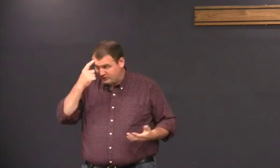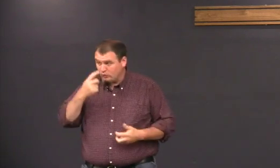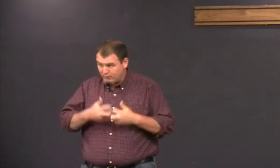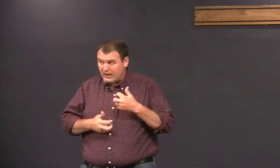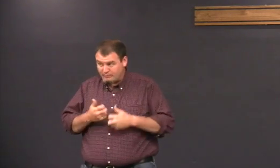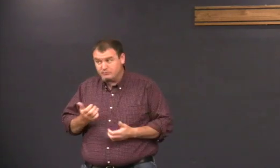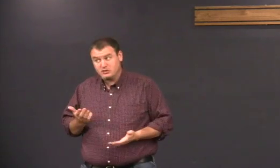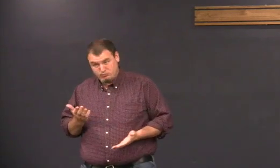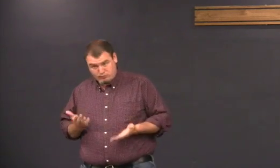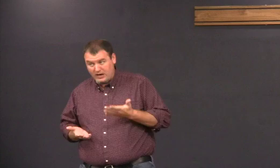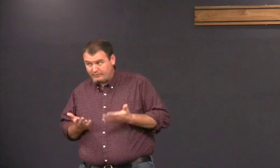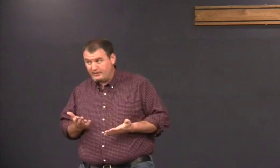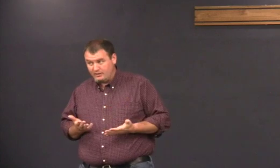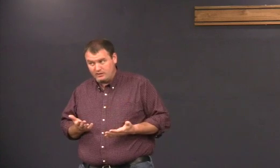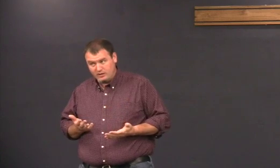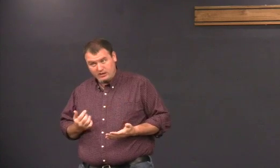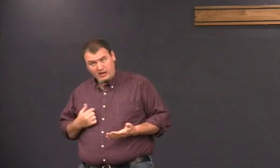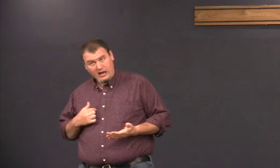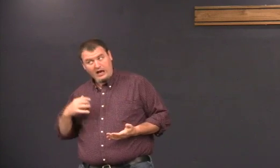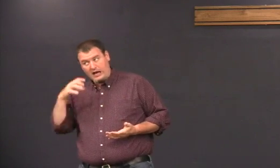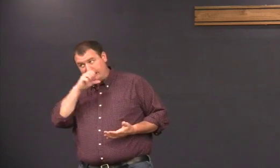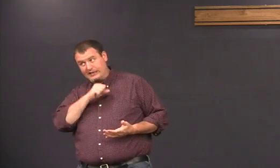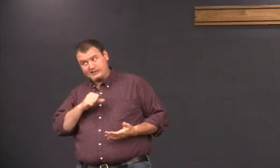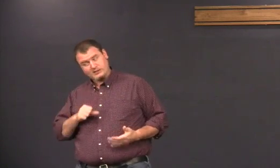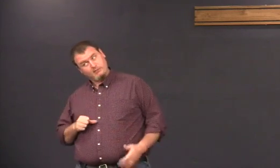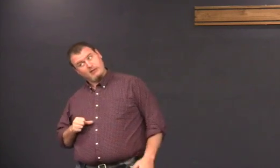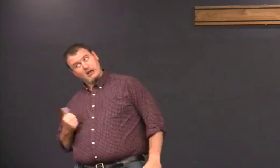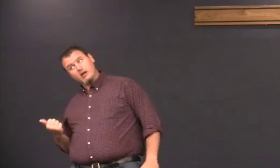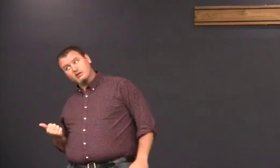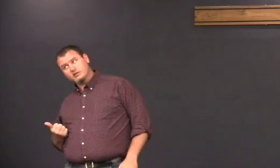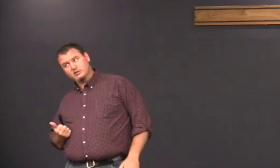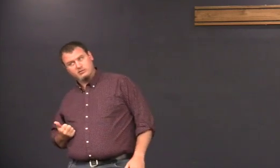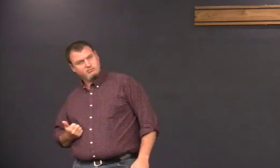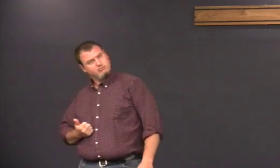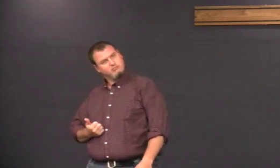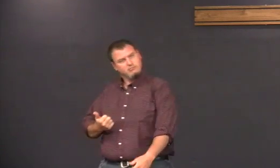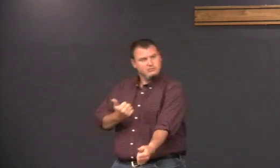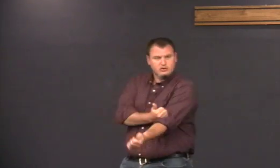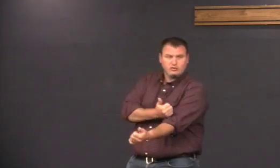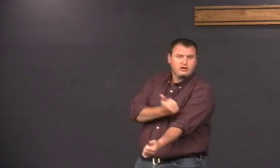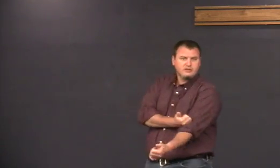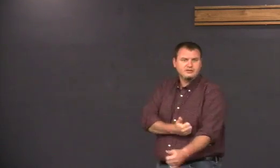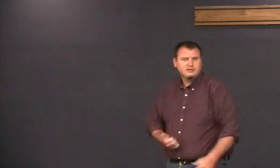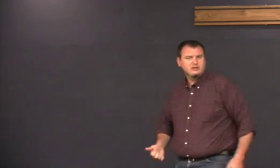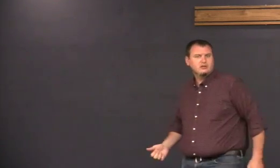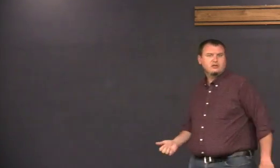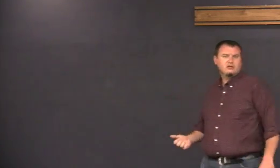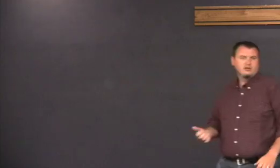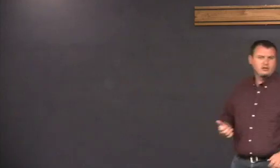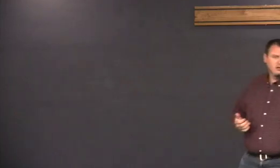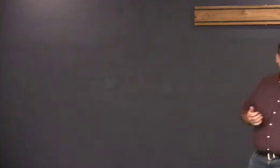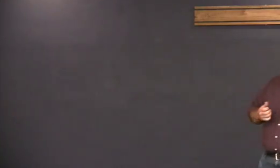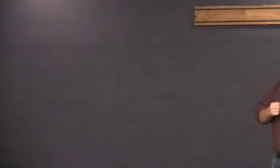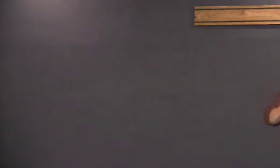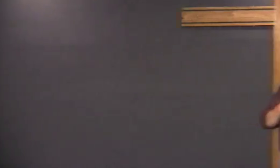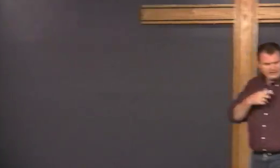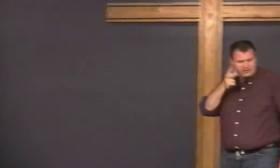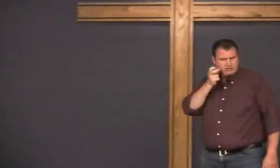Mental problems? Probably. I guess something else. Drugs. Oh yeah, I can hear